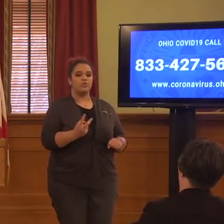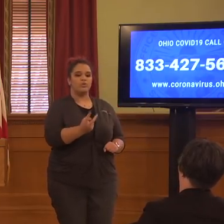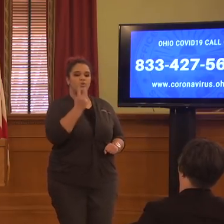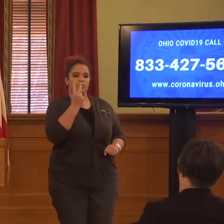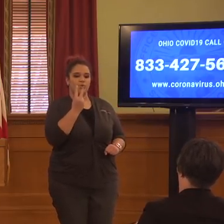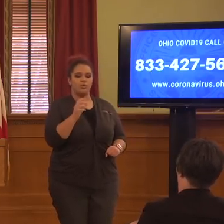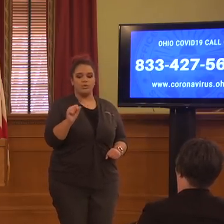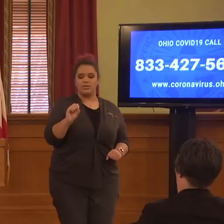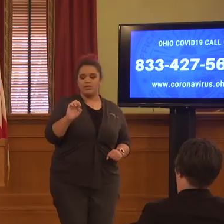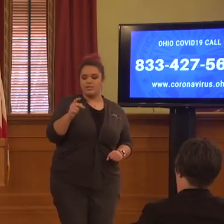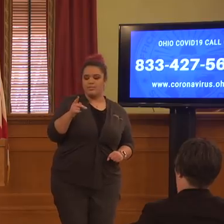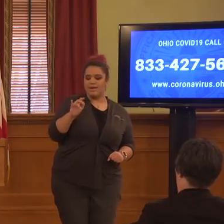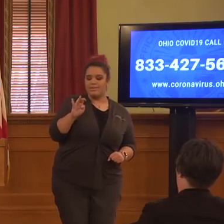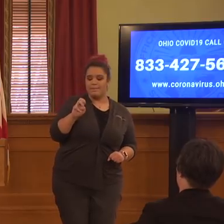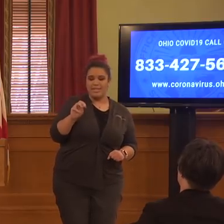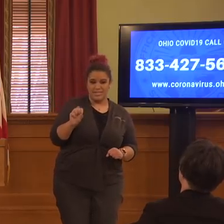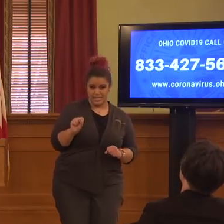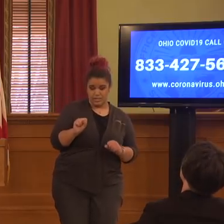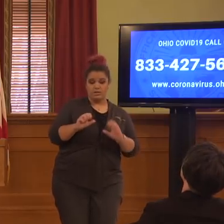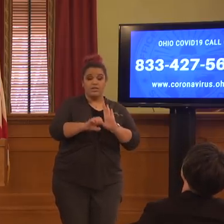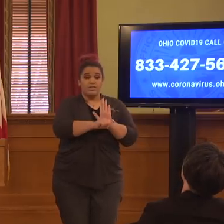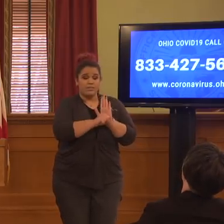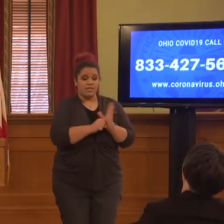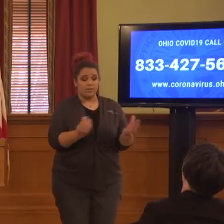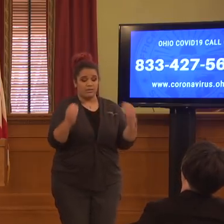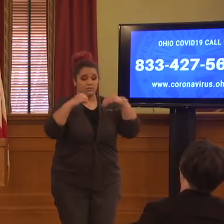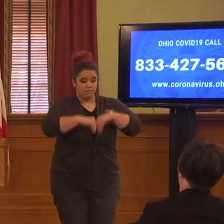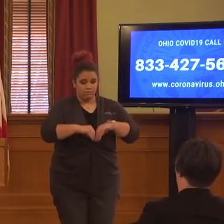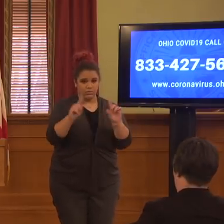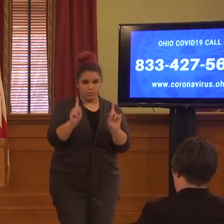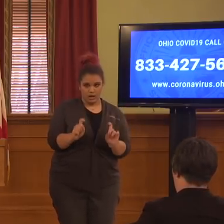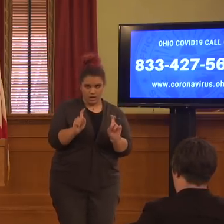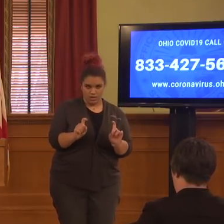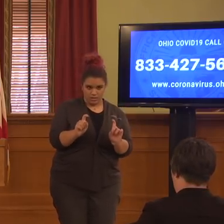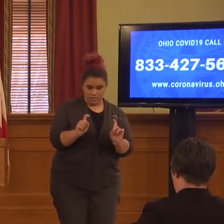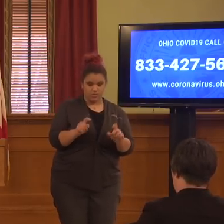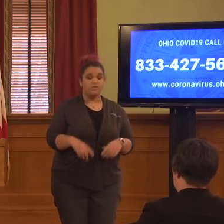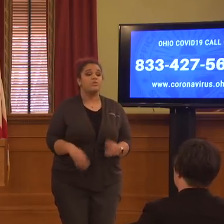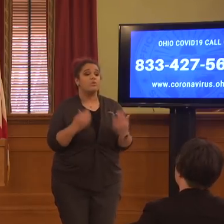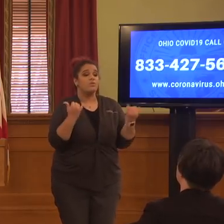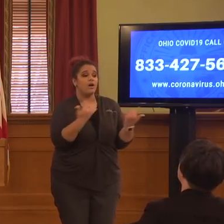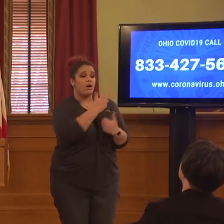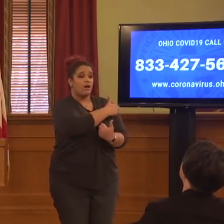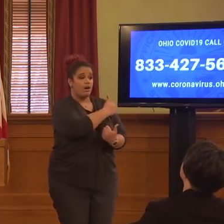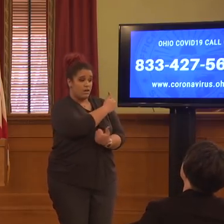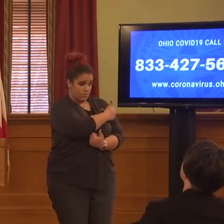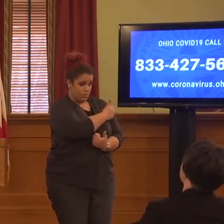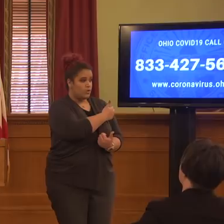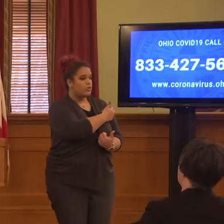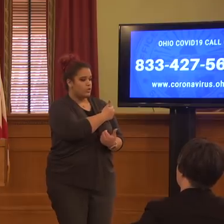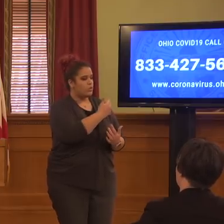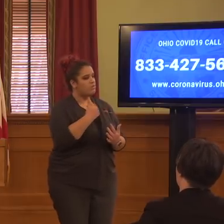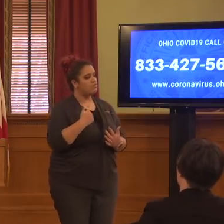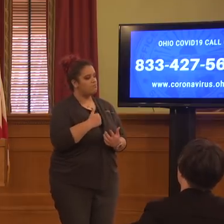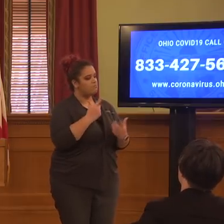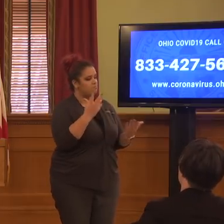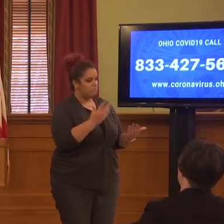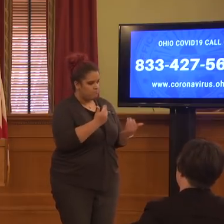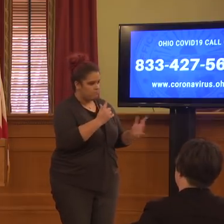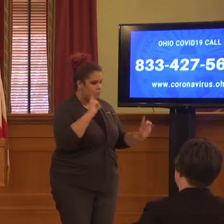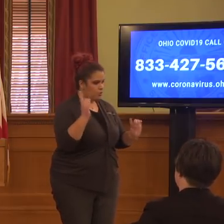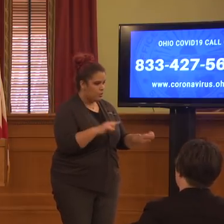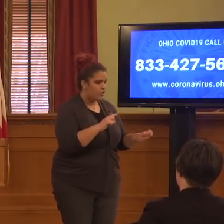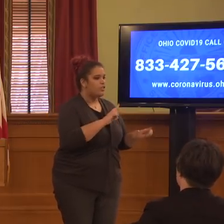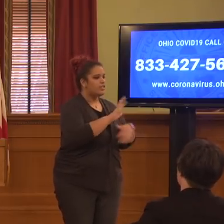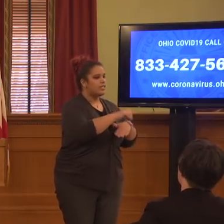to our hospitals out there, hospitals are doing, once they have an order for a sick patient, drive up curbside testing so that